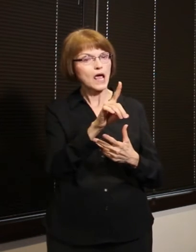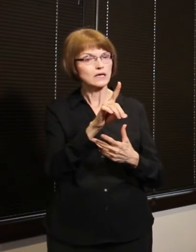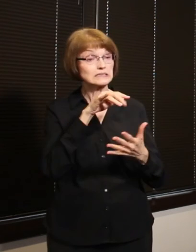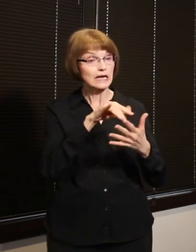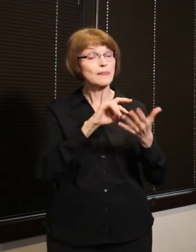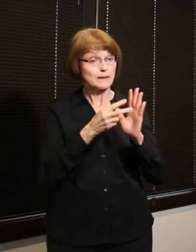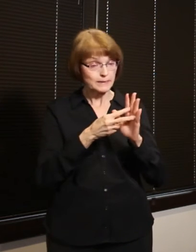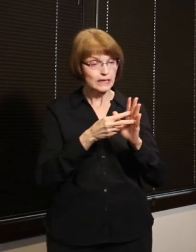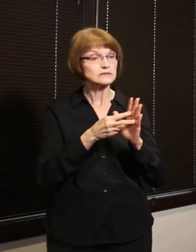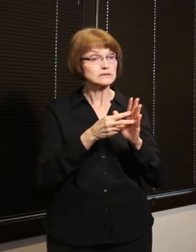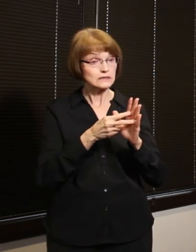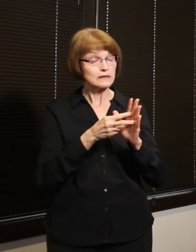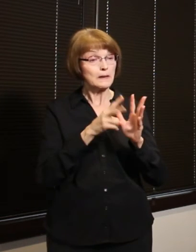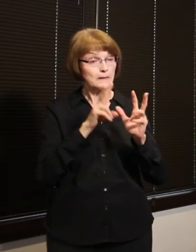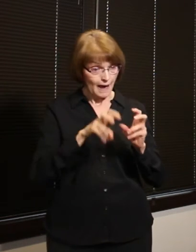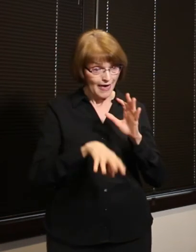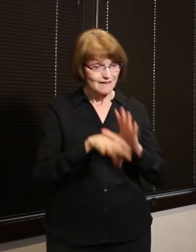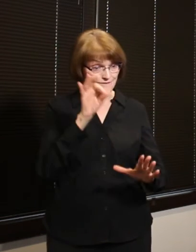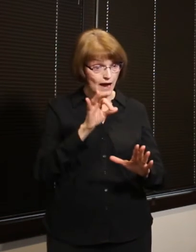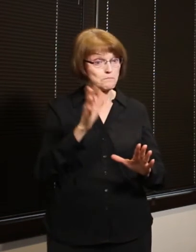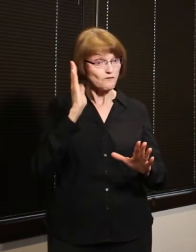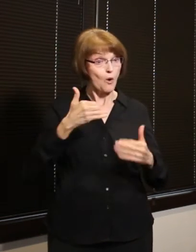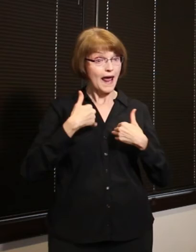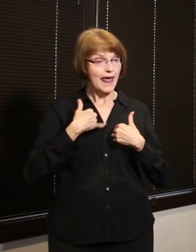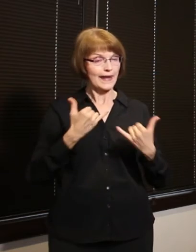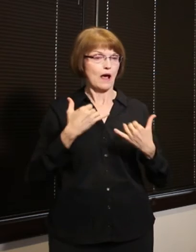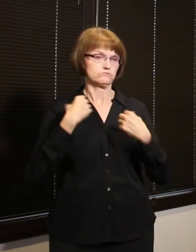with public health right now.